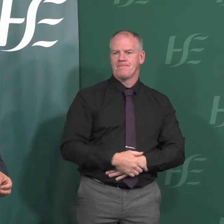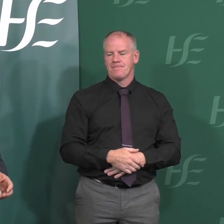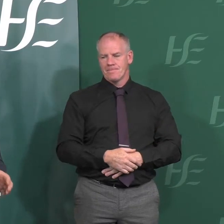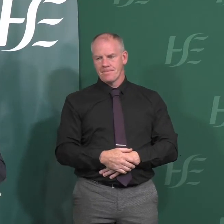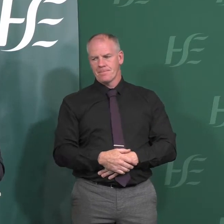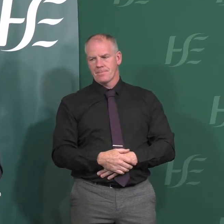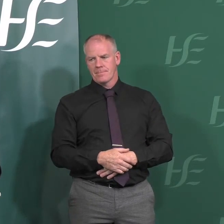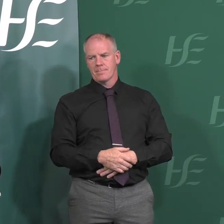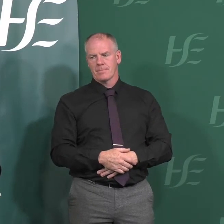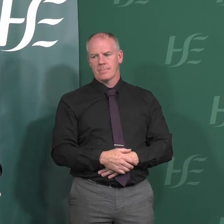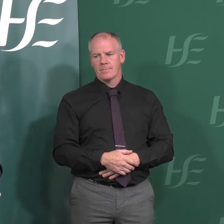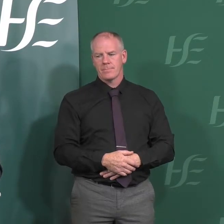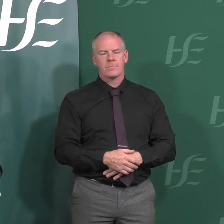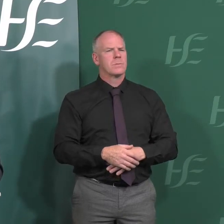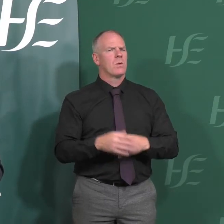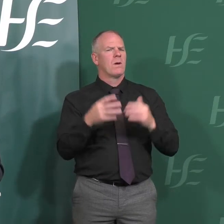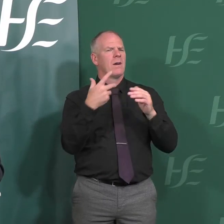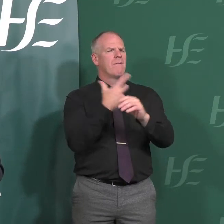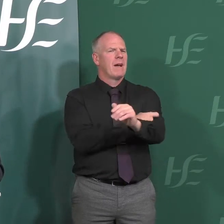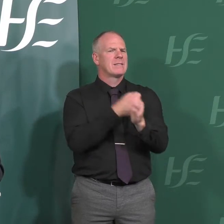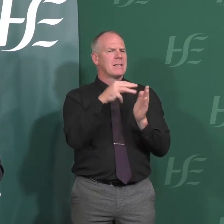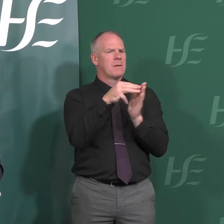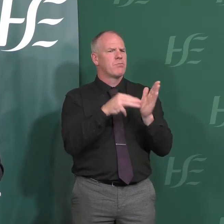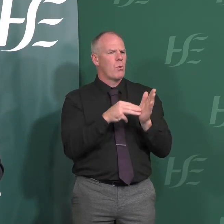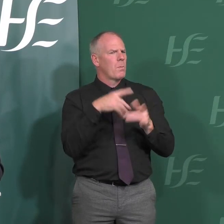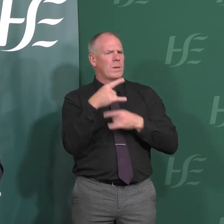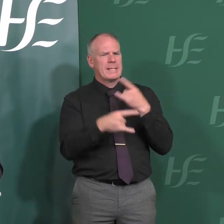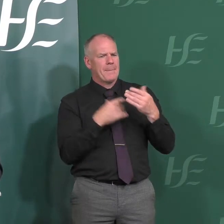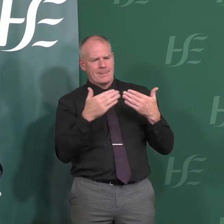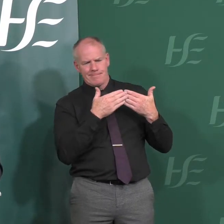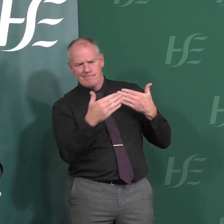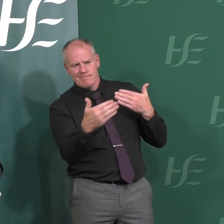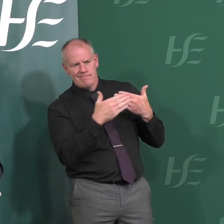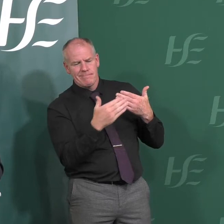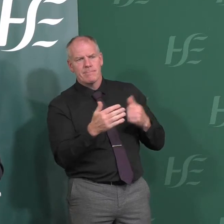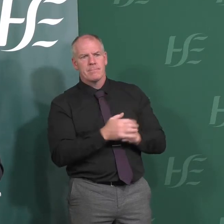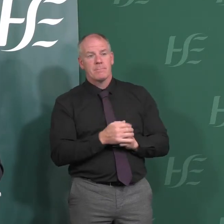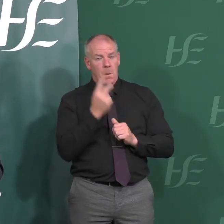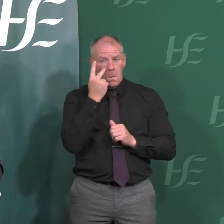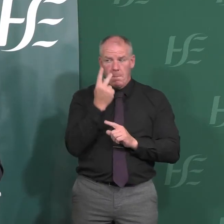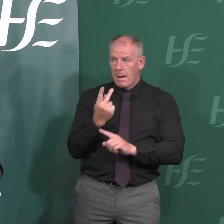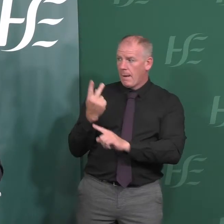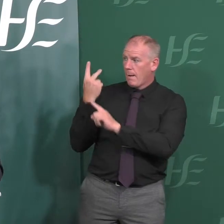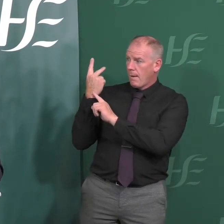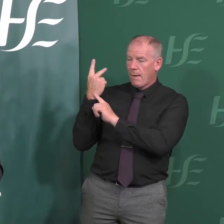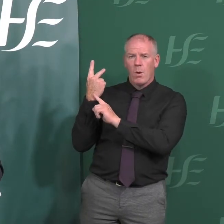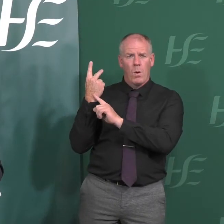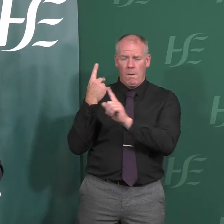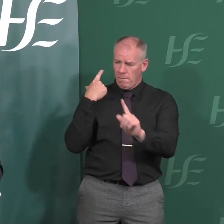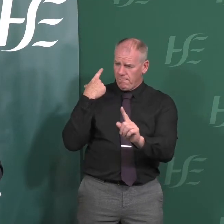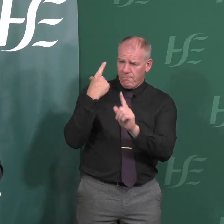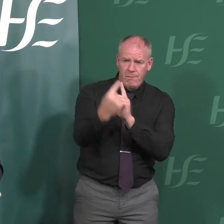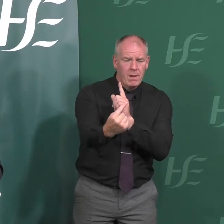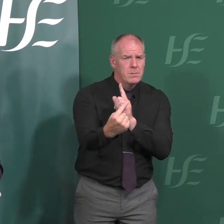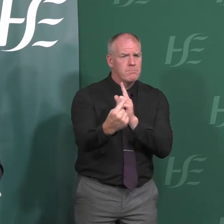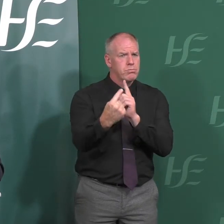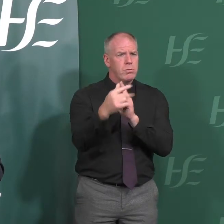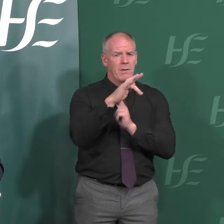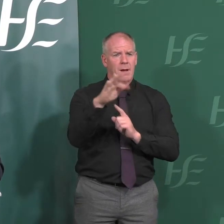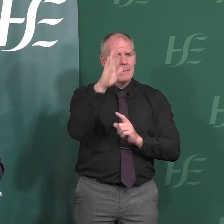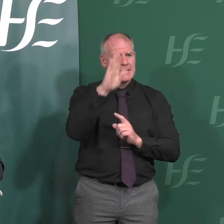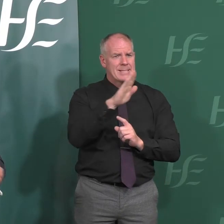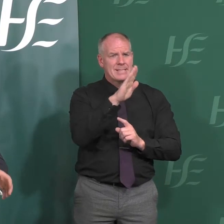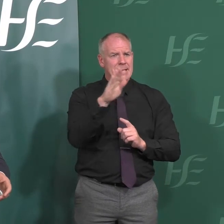of quick status update on the vaccination programme overall. It's not long ago, I know things have moved fast since Stephen's